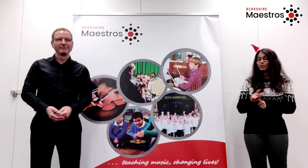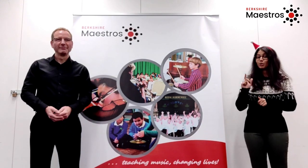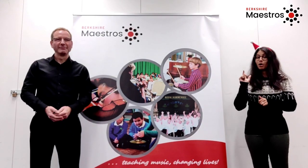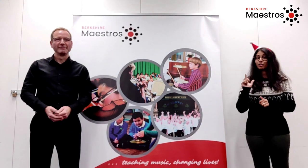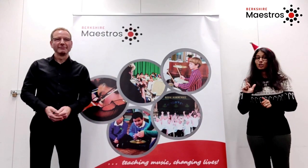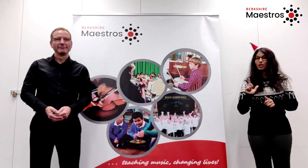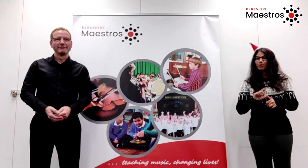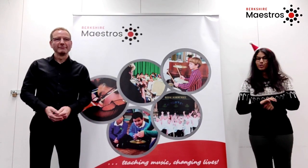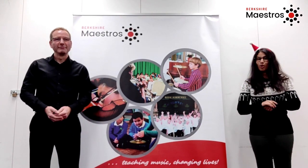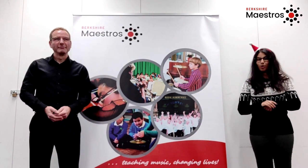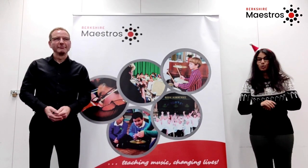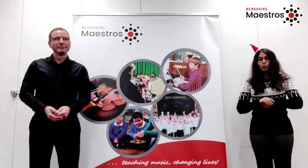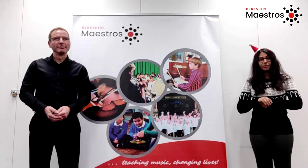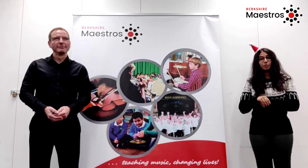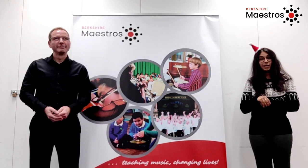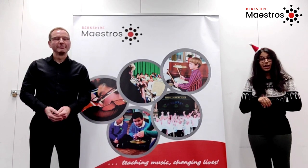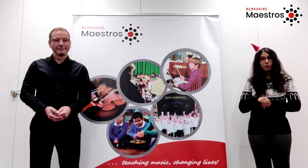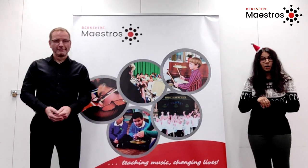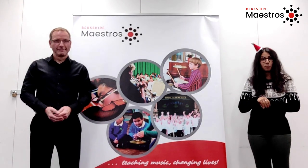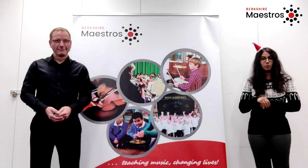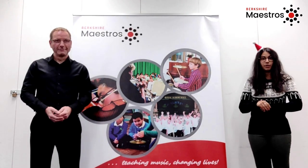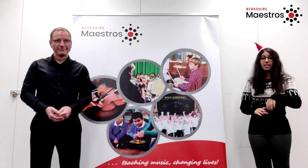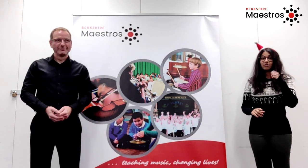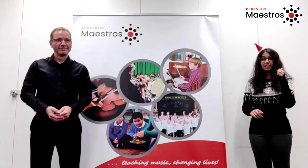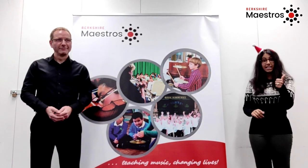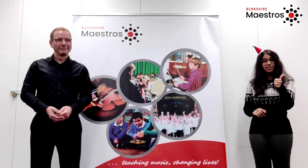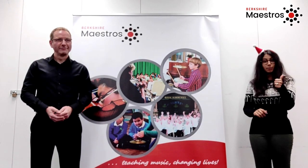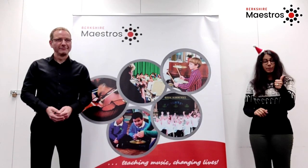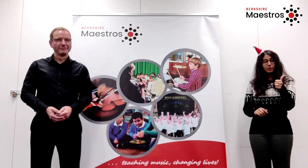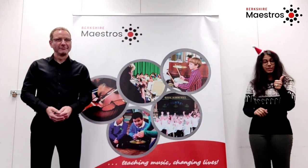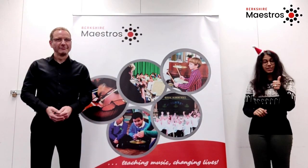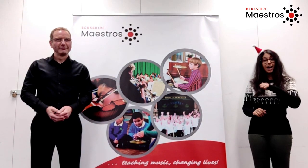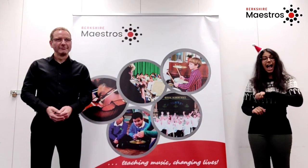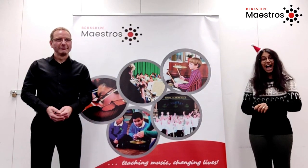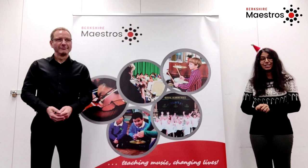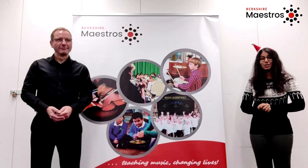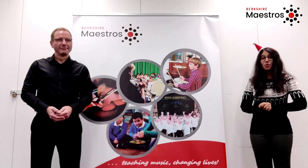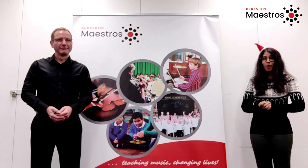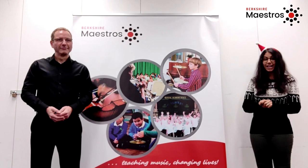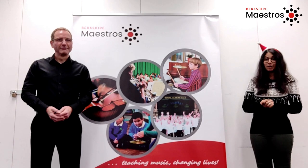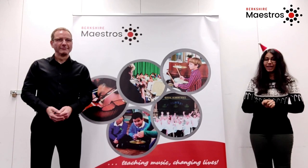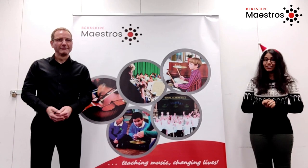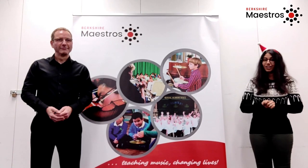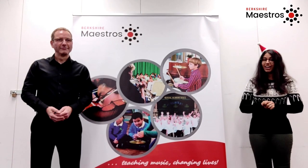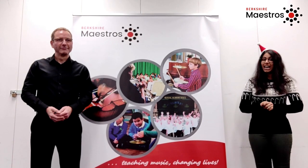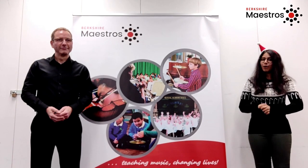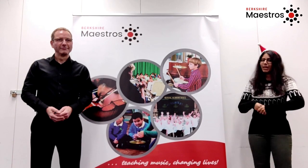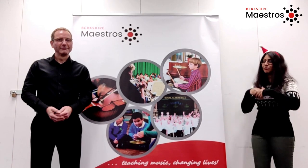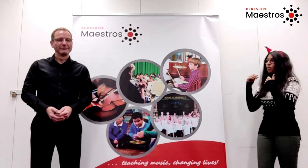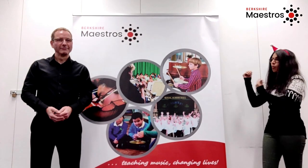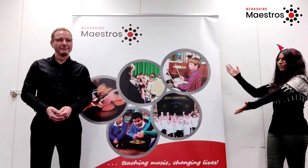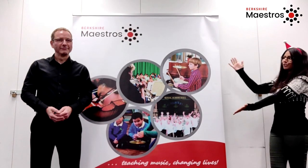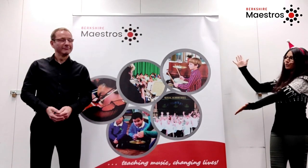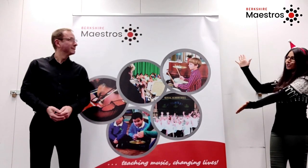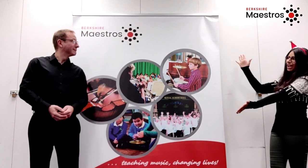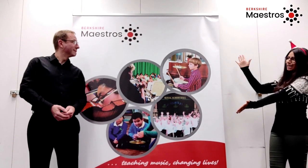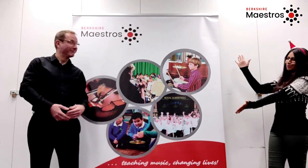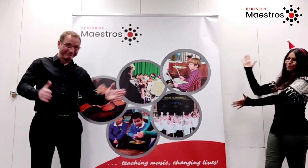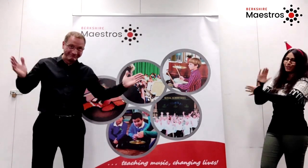do our two songs with the piano accompaniment. So that's In the Bleak Midwinter and Away in a Manger. And we have the wonderful James who's going to